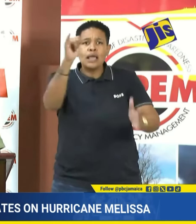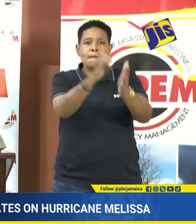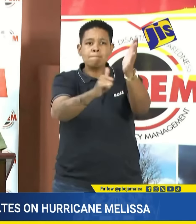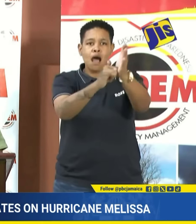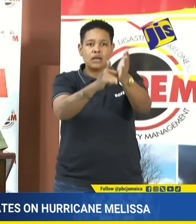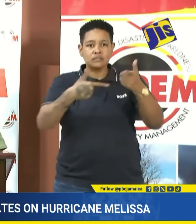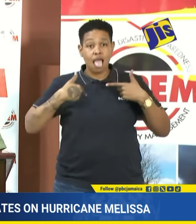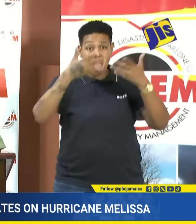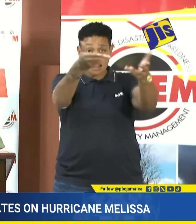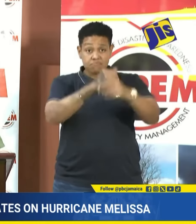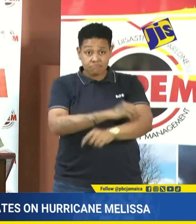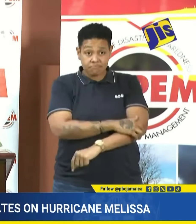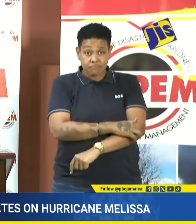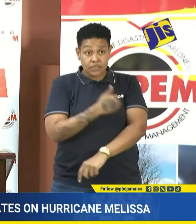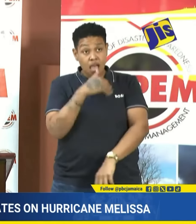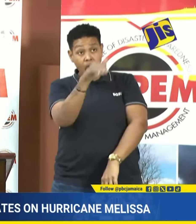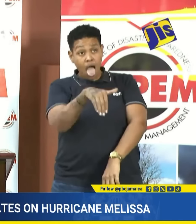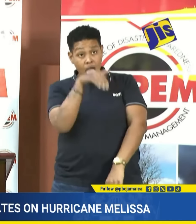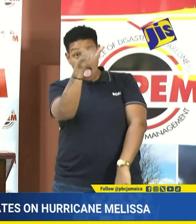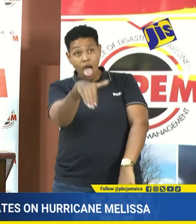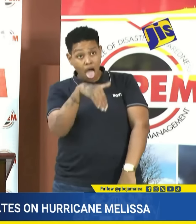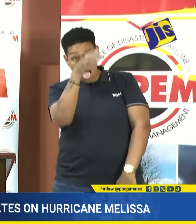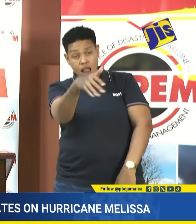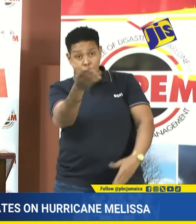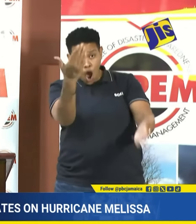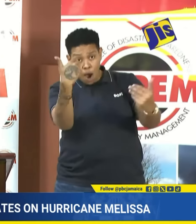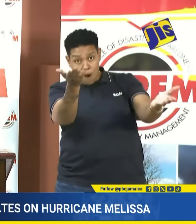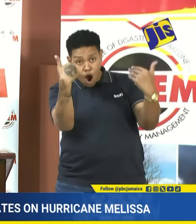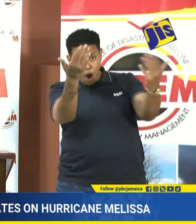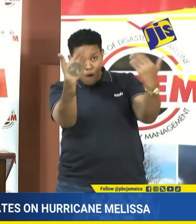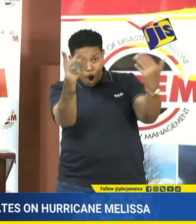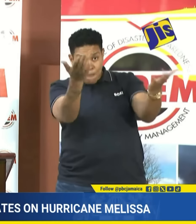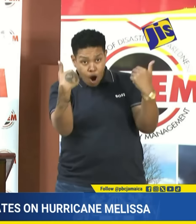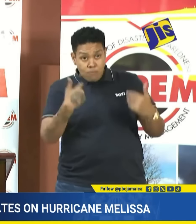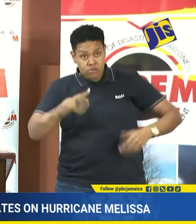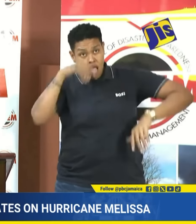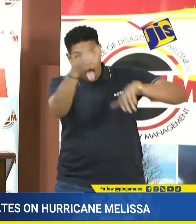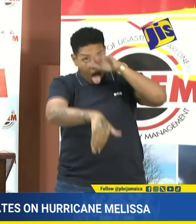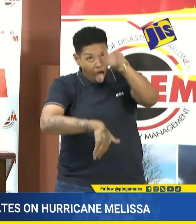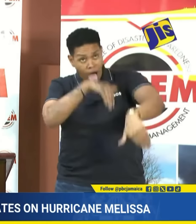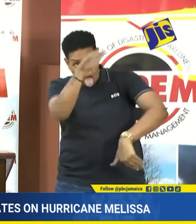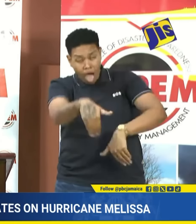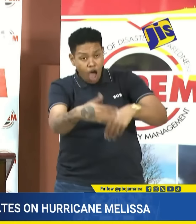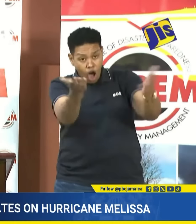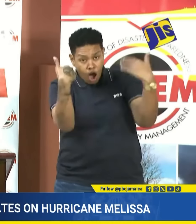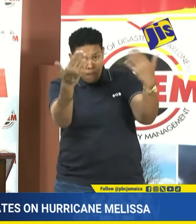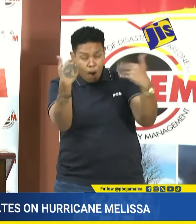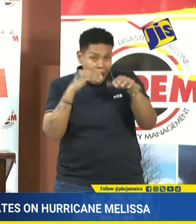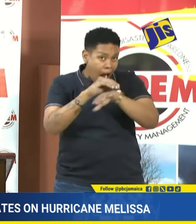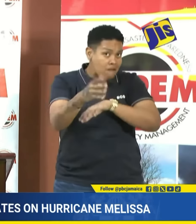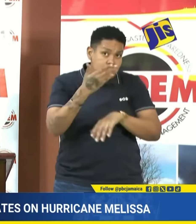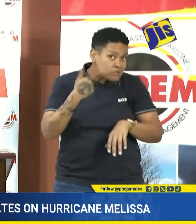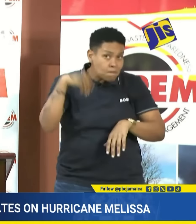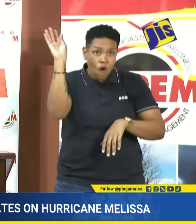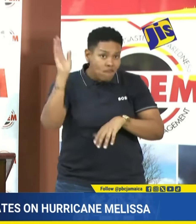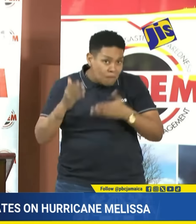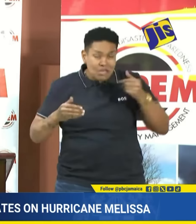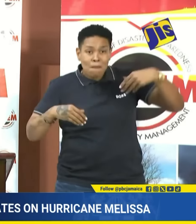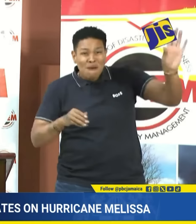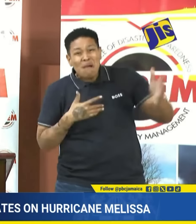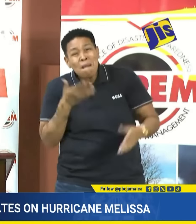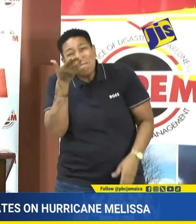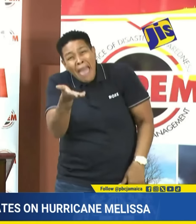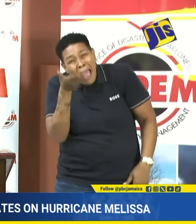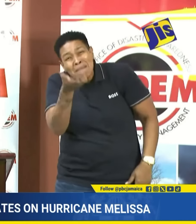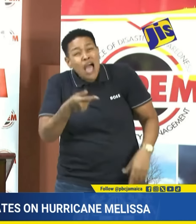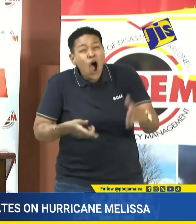impossible for us, after all the attempts that we have been making, to advise persons,